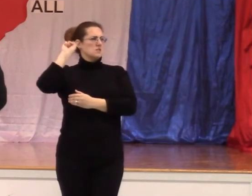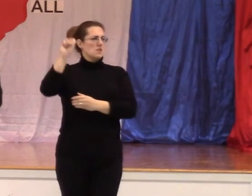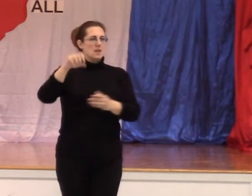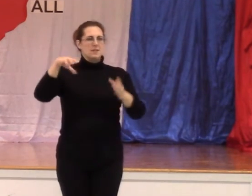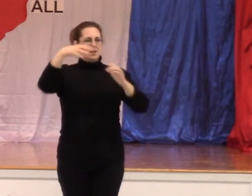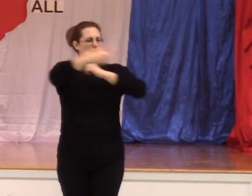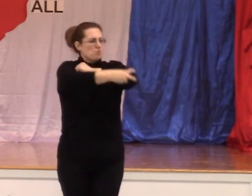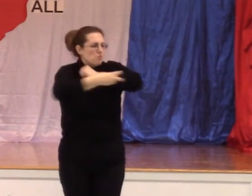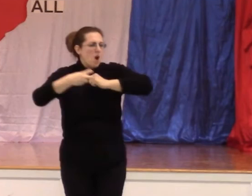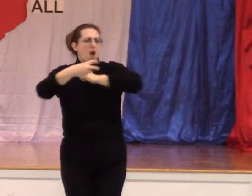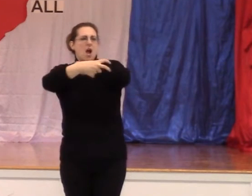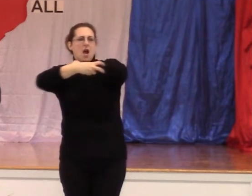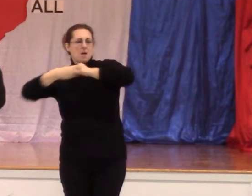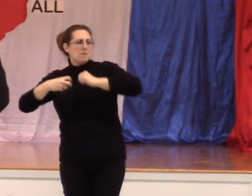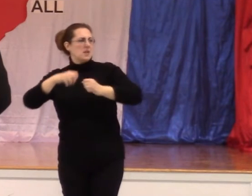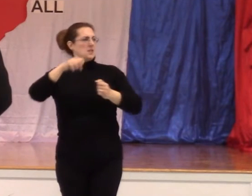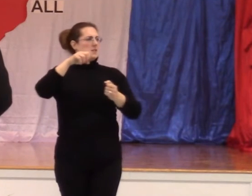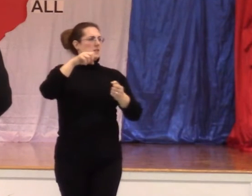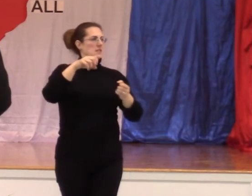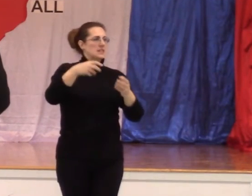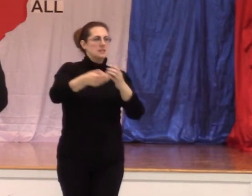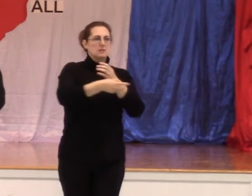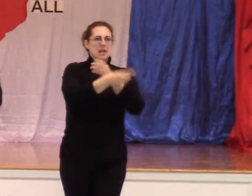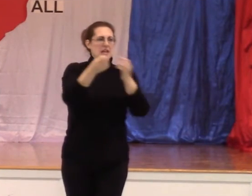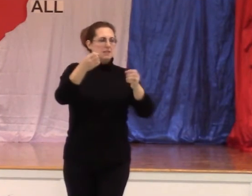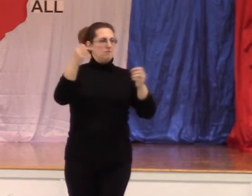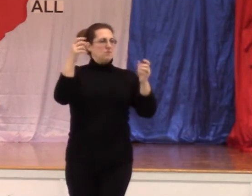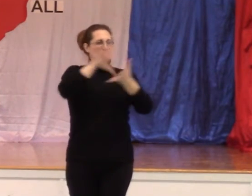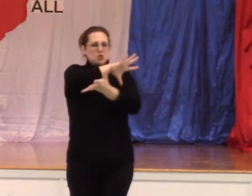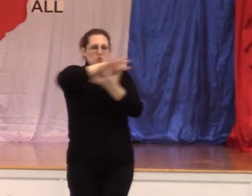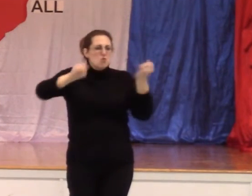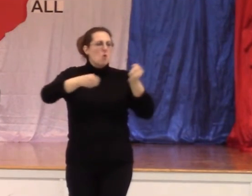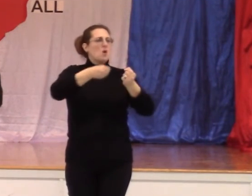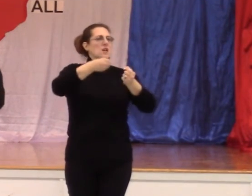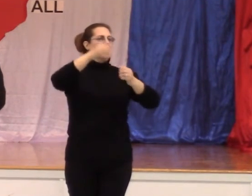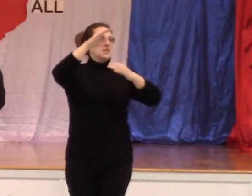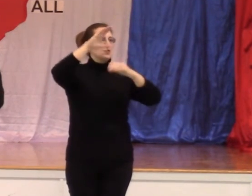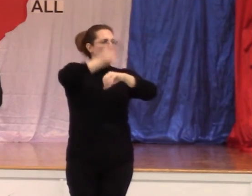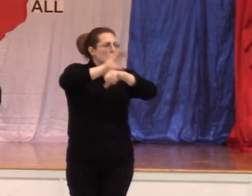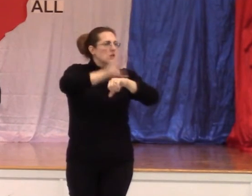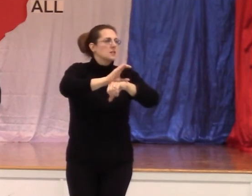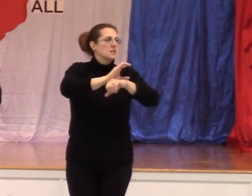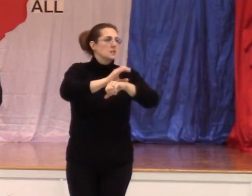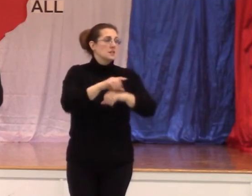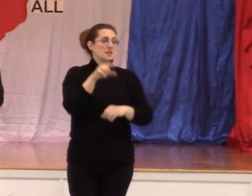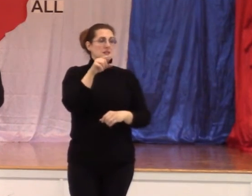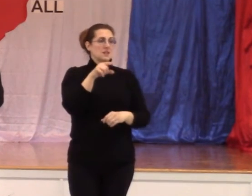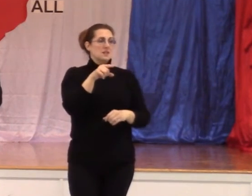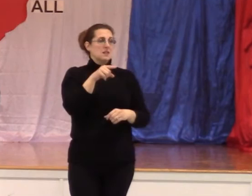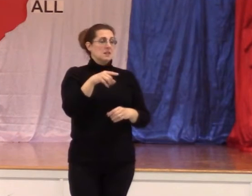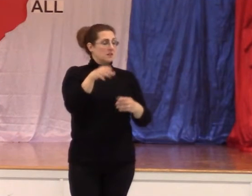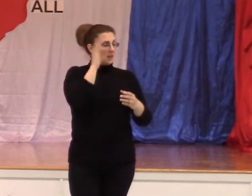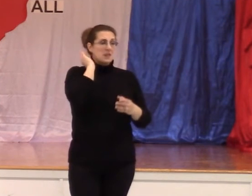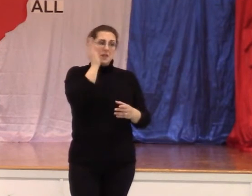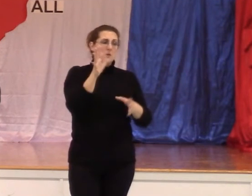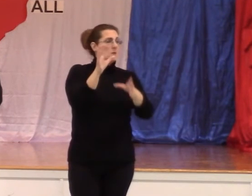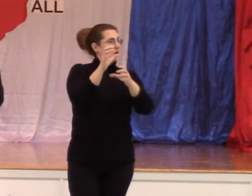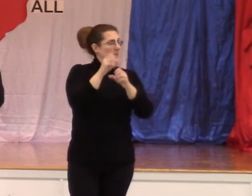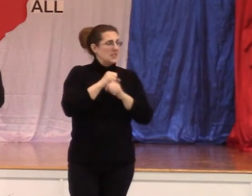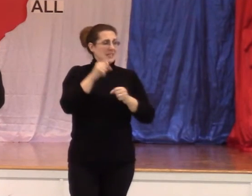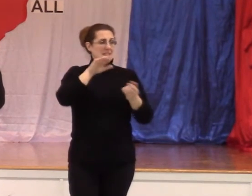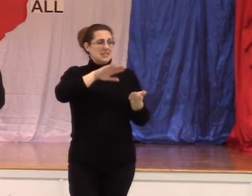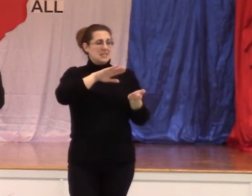robbing and plundering monasteries and castles which are not theirs. They have doubly deserved death in body and soul as highwaymen